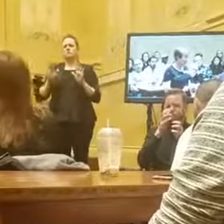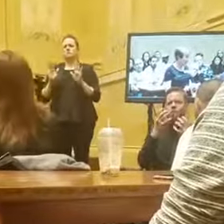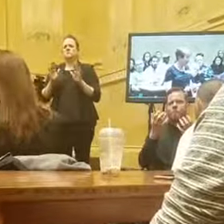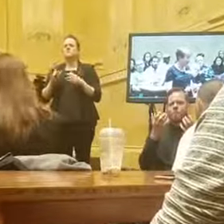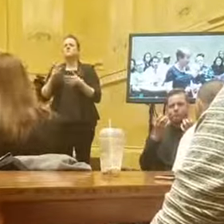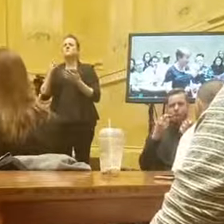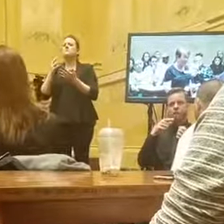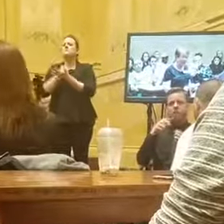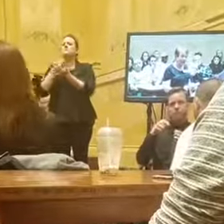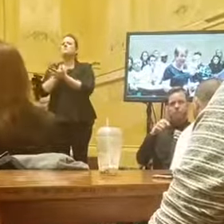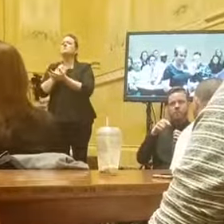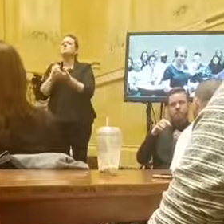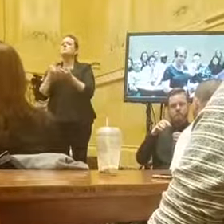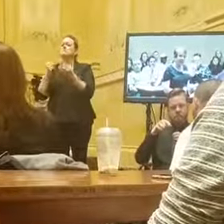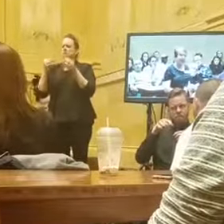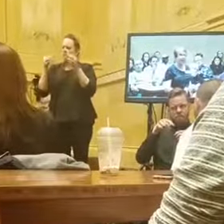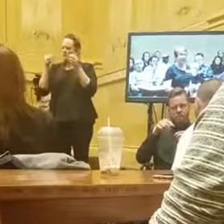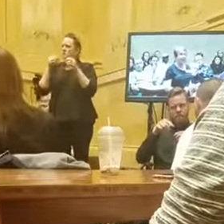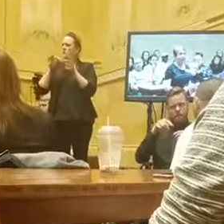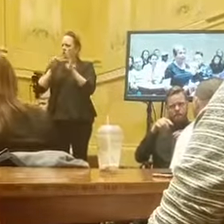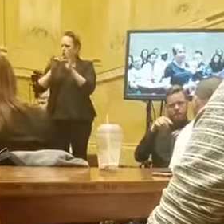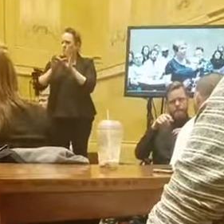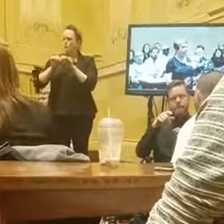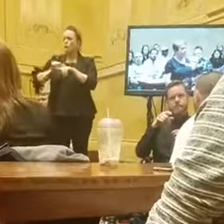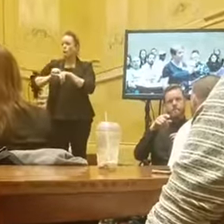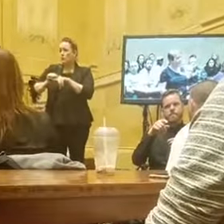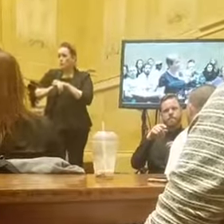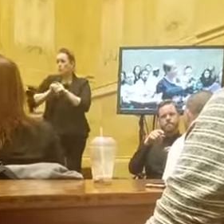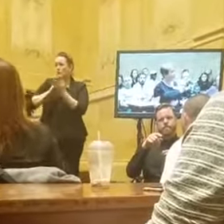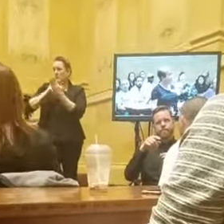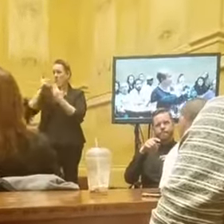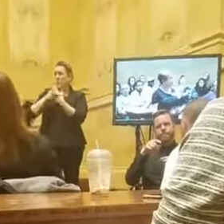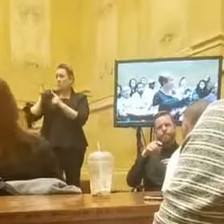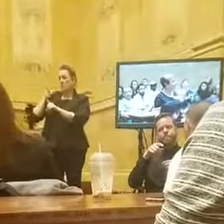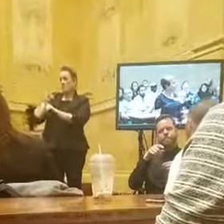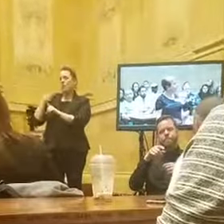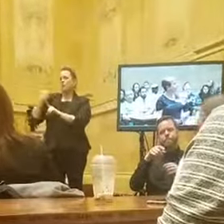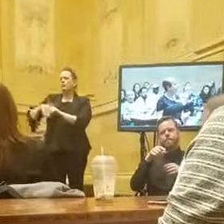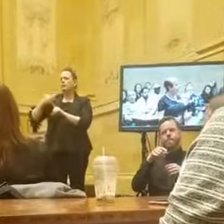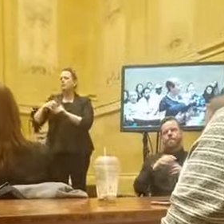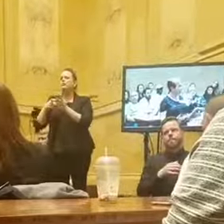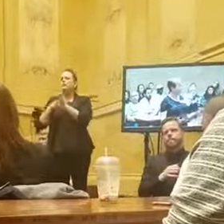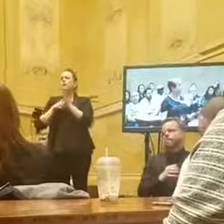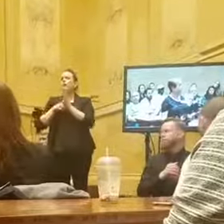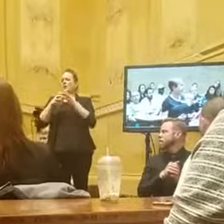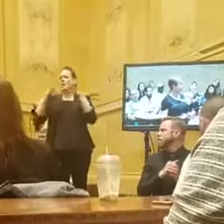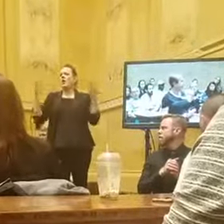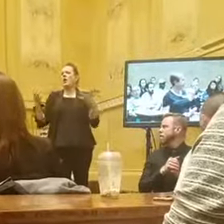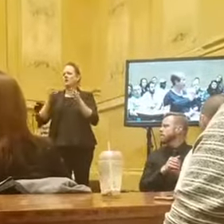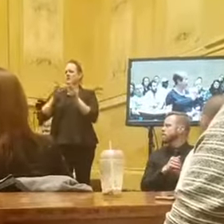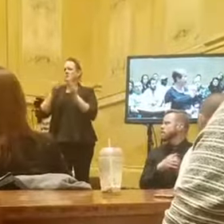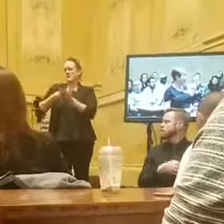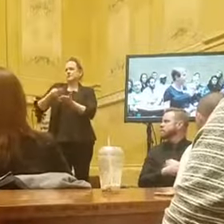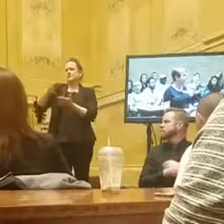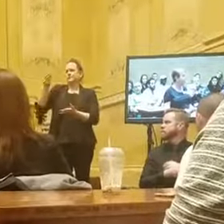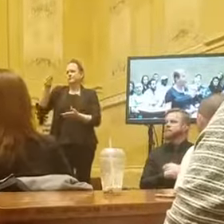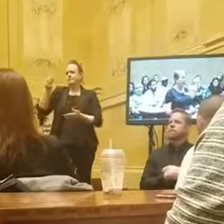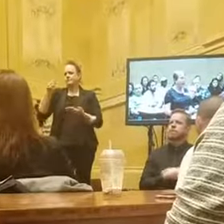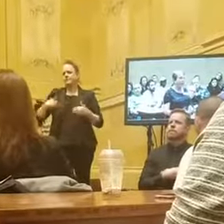money from the government to do such a thing. We do have to do continuing education once we are certified and we try out the interpreter training